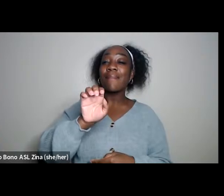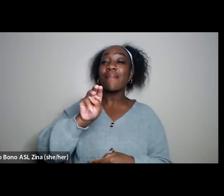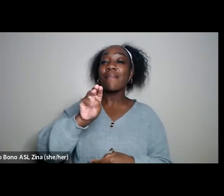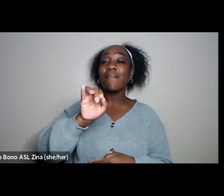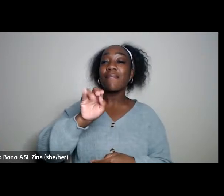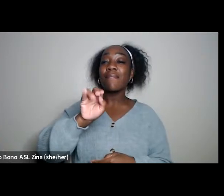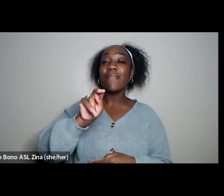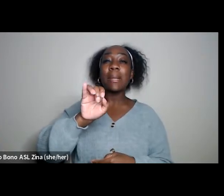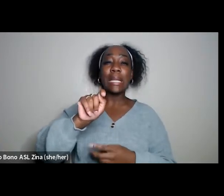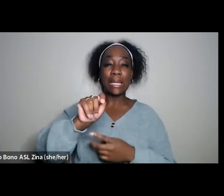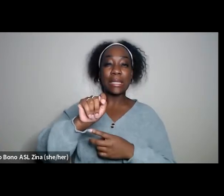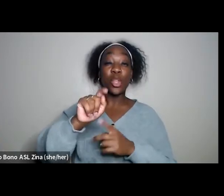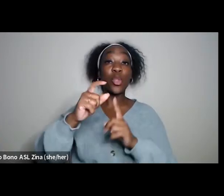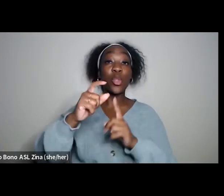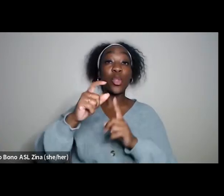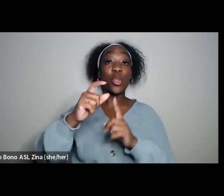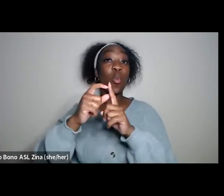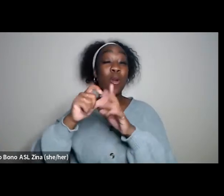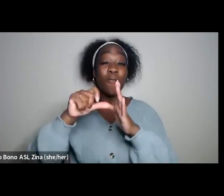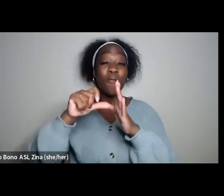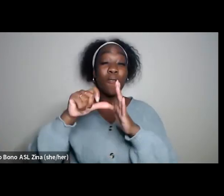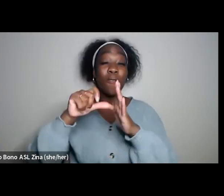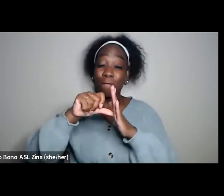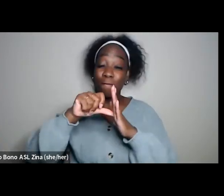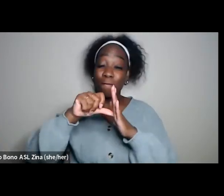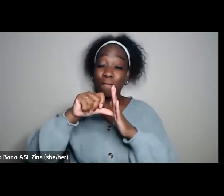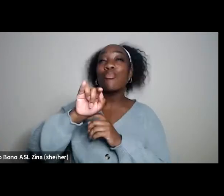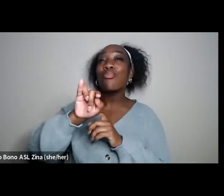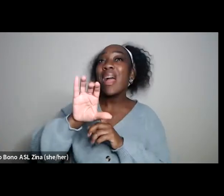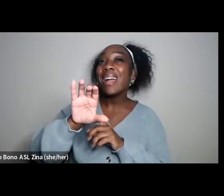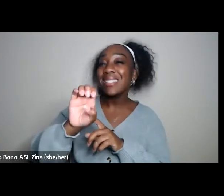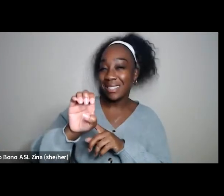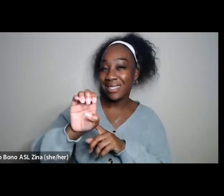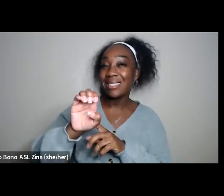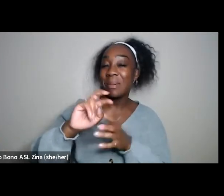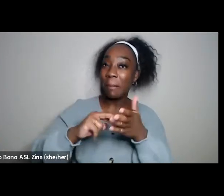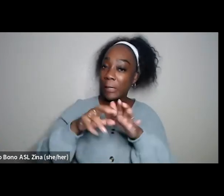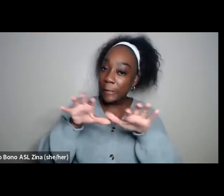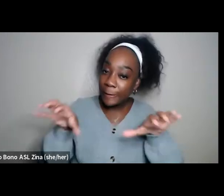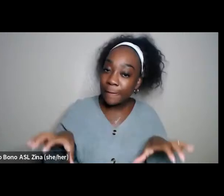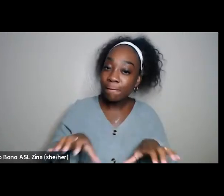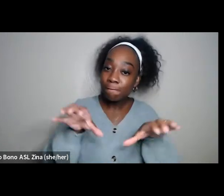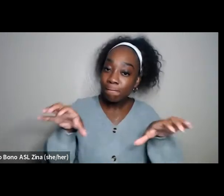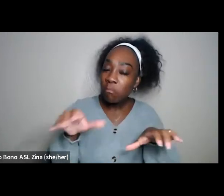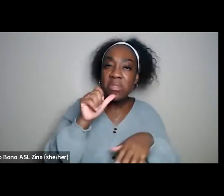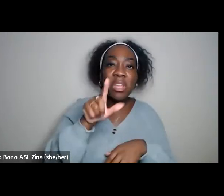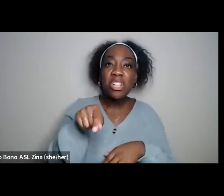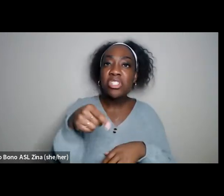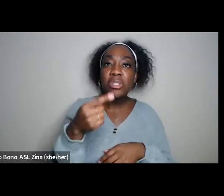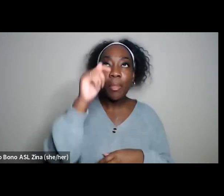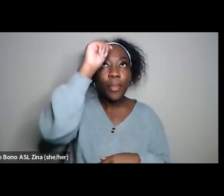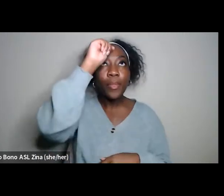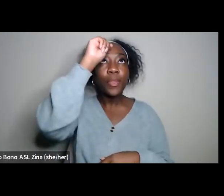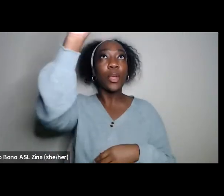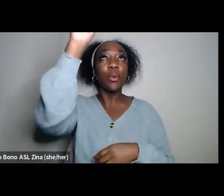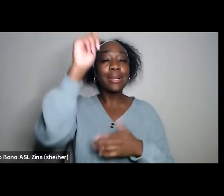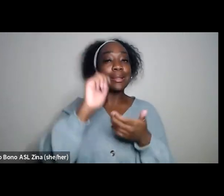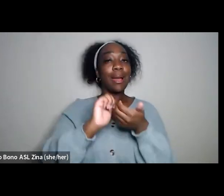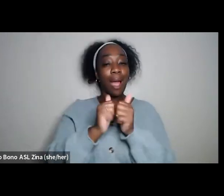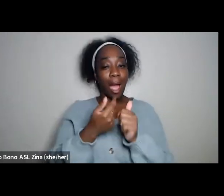This is also the way that we employ these tools that we're gaining